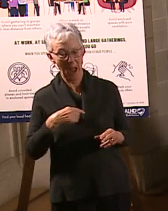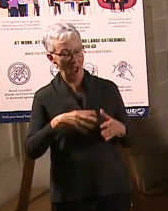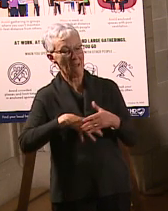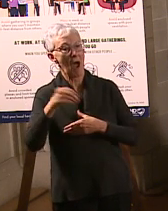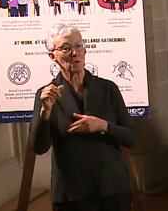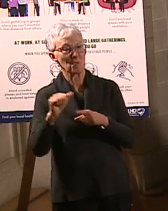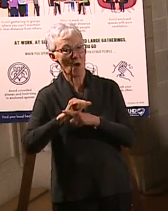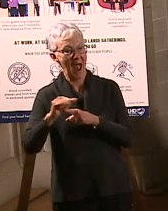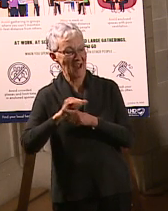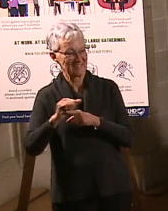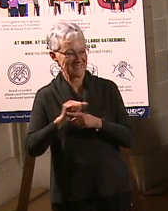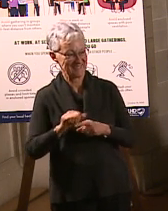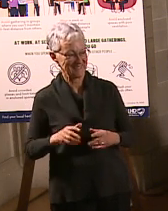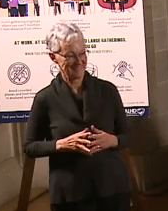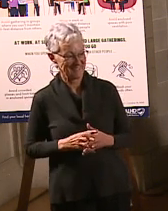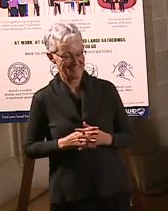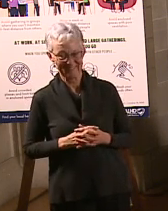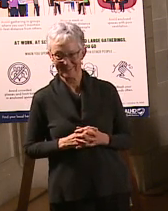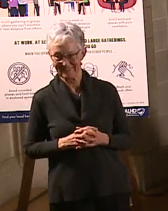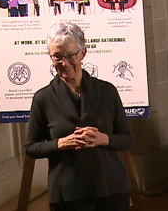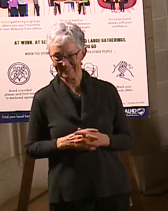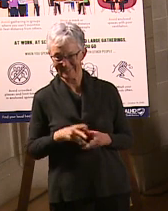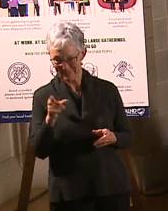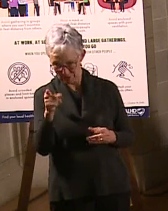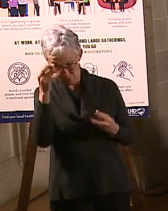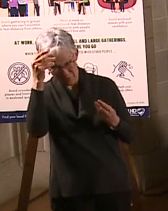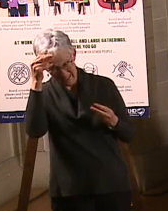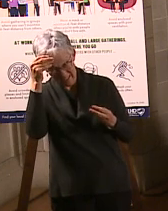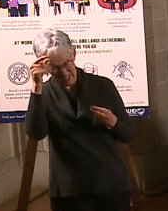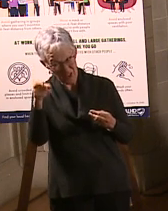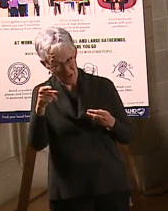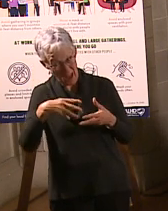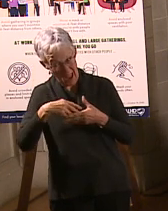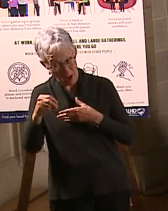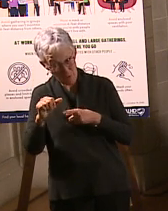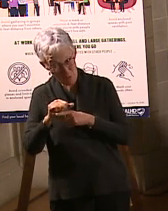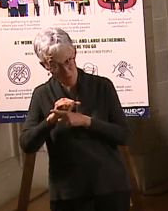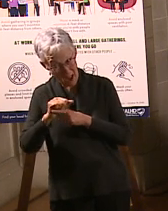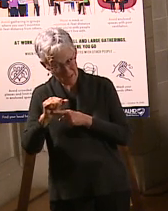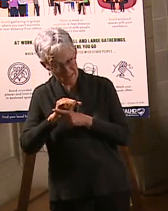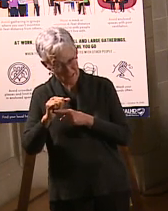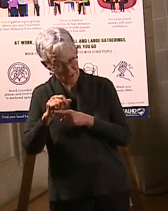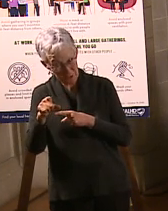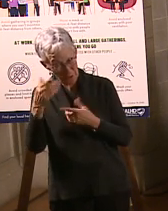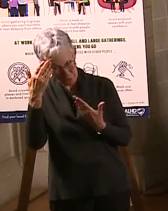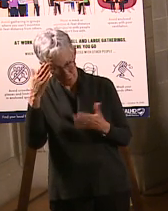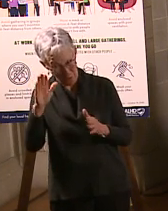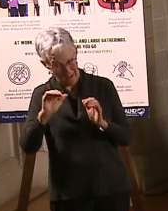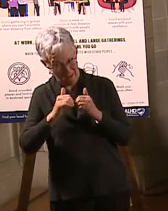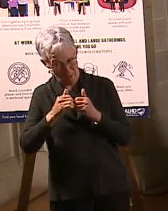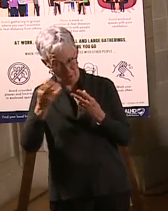I'm out of practice. Wait, you were thinking you're out of practice? I hope you're not out of practice of thinking.